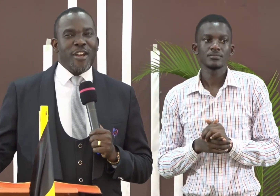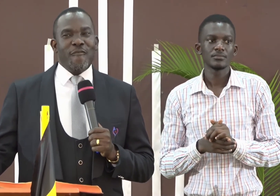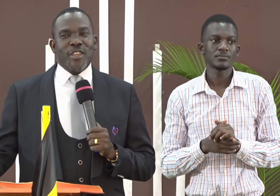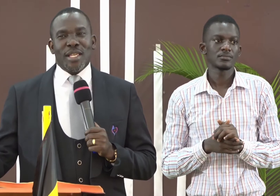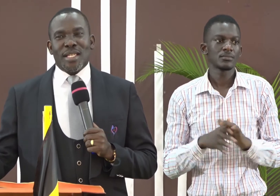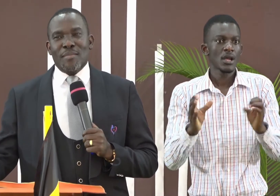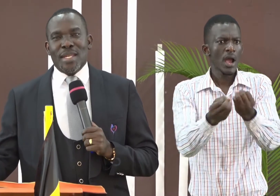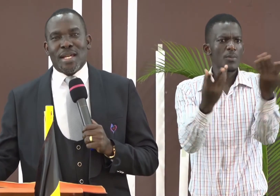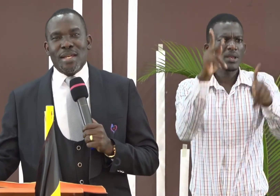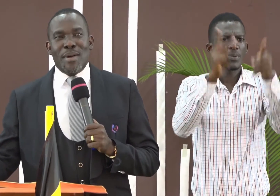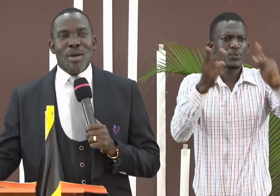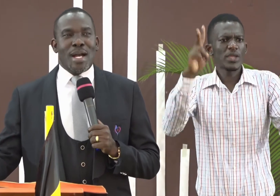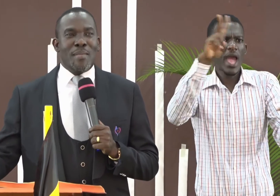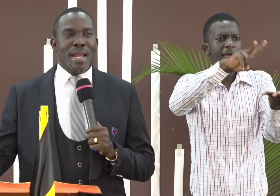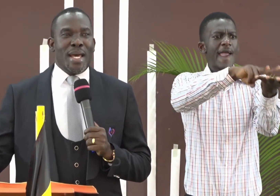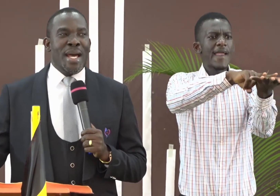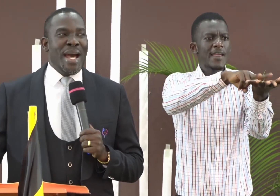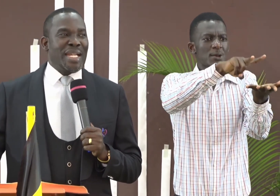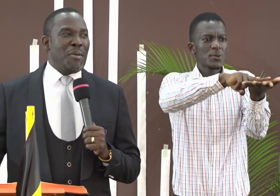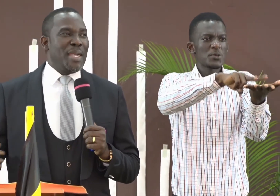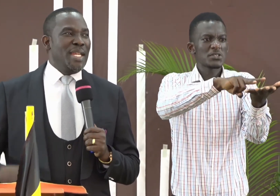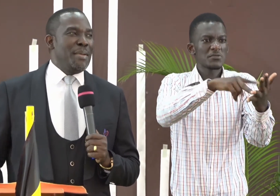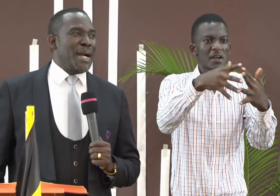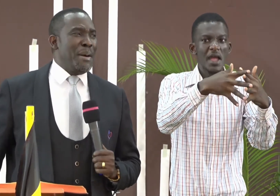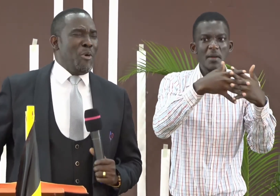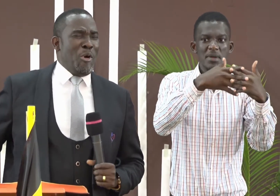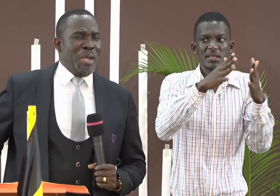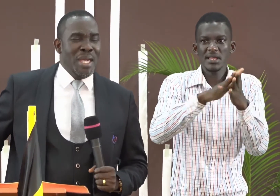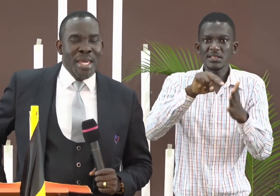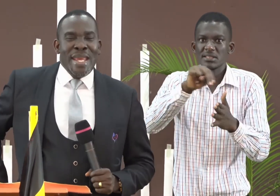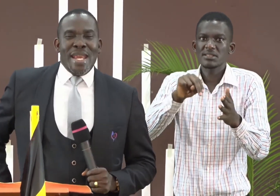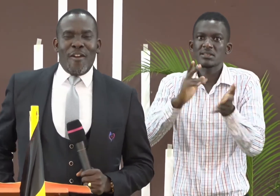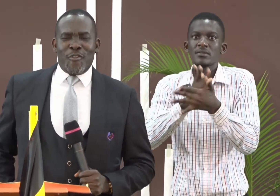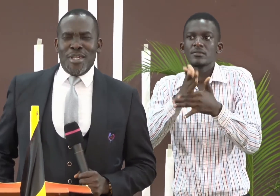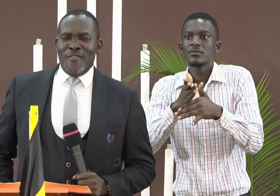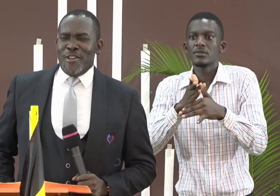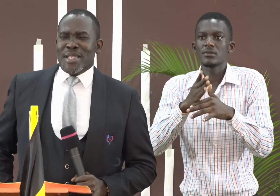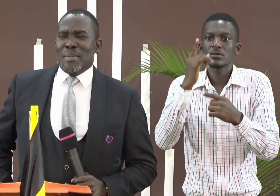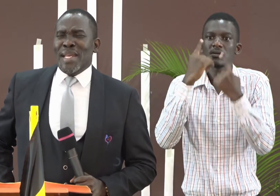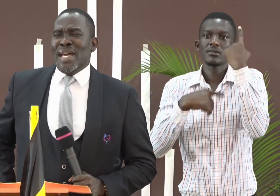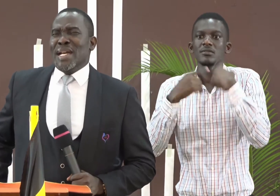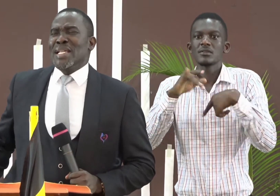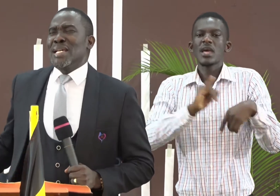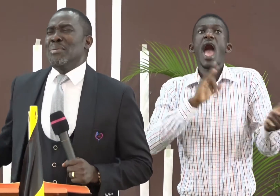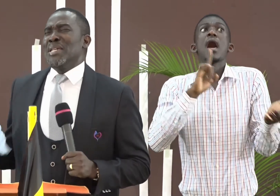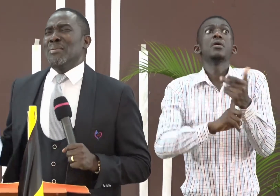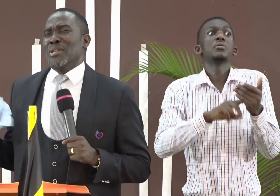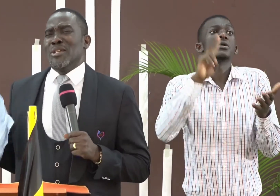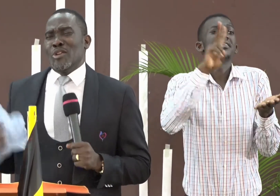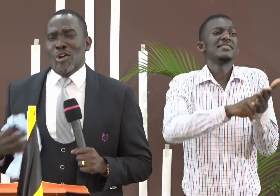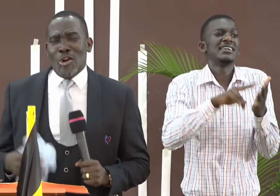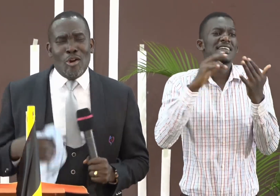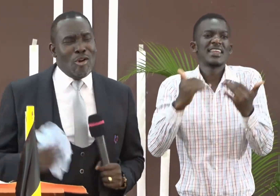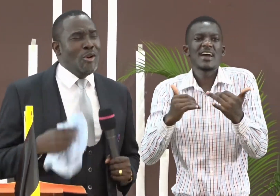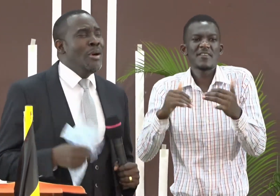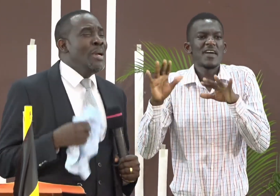Bameka bafuna visa za America ne mawanga amalala ate bo benyini ne bakaba wowe nafunye visa bannange nze mbonye bonye